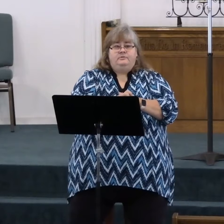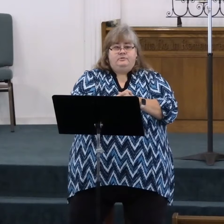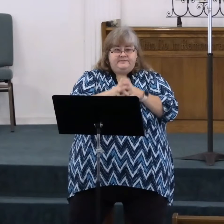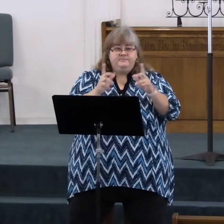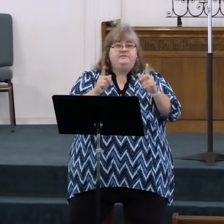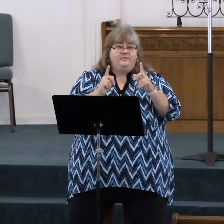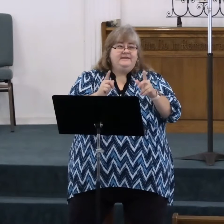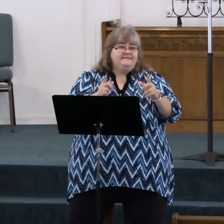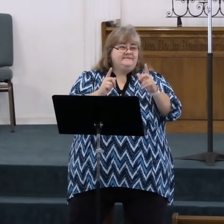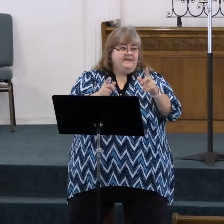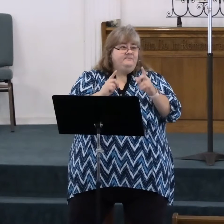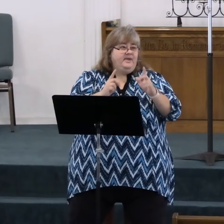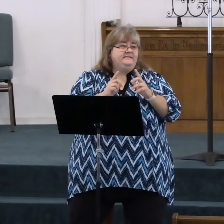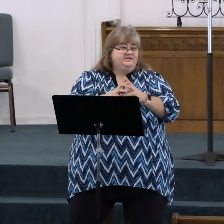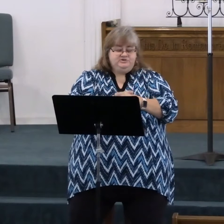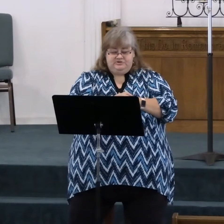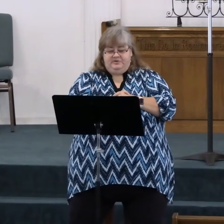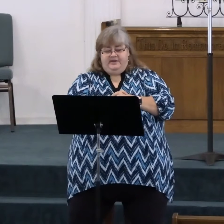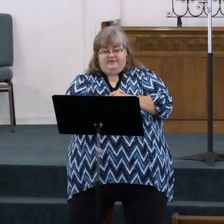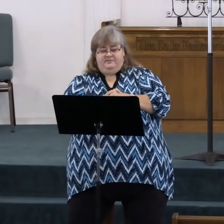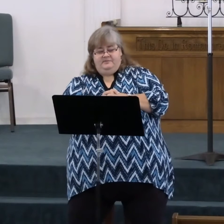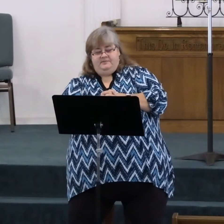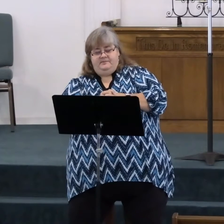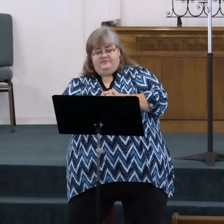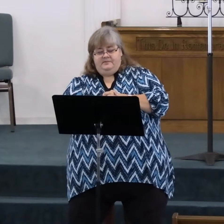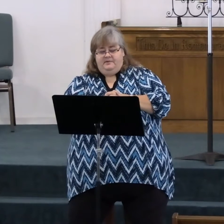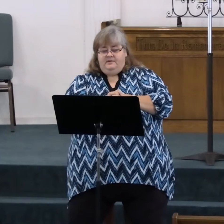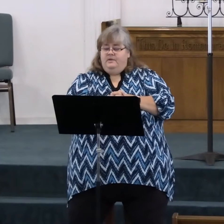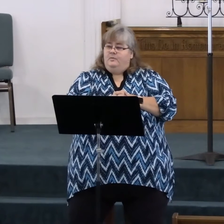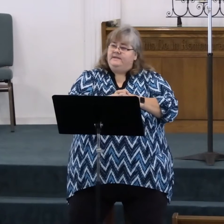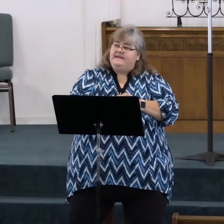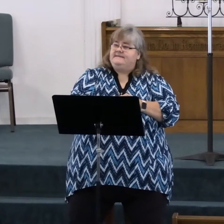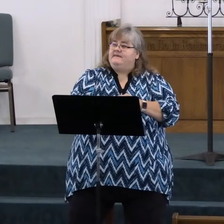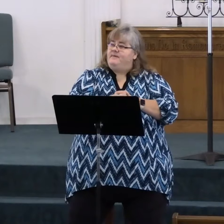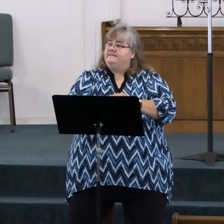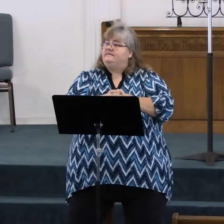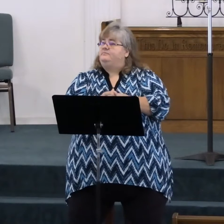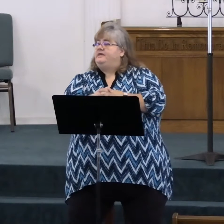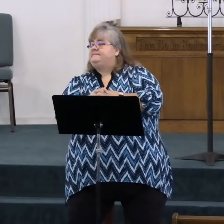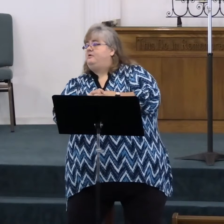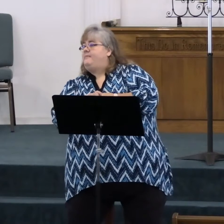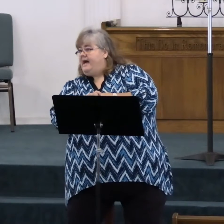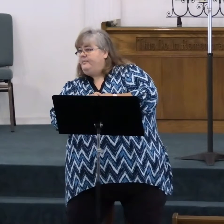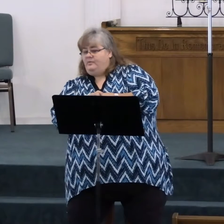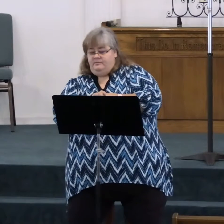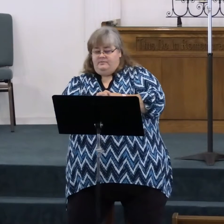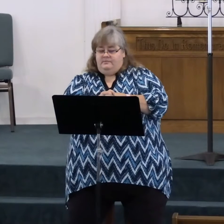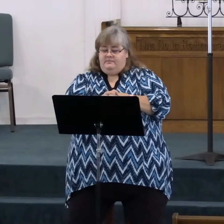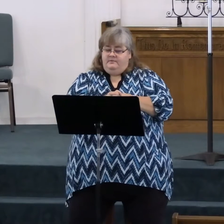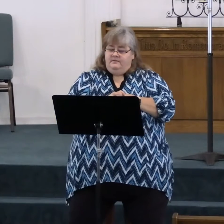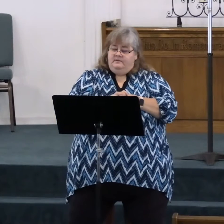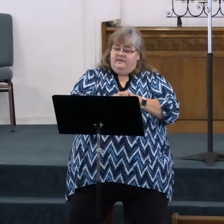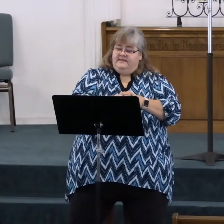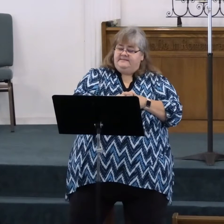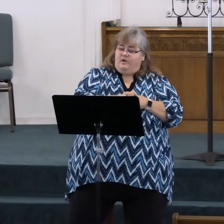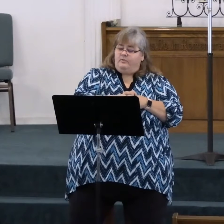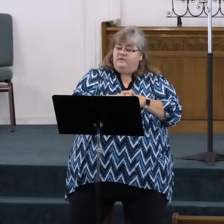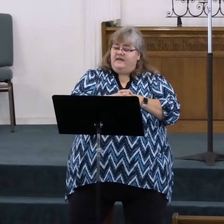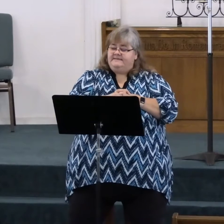There's something that we need to take and pay attention to here. We need to get back to the blessed old Bible and start realizing